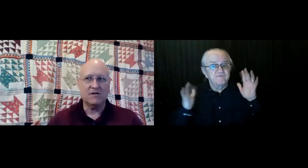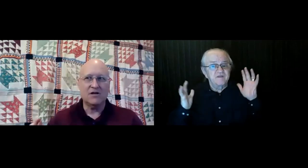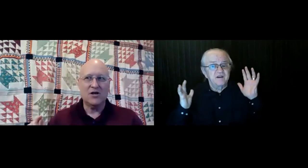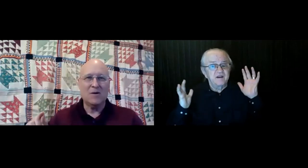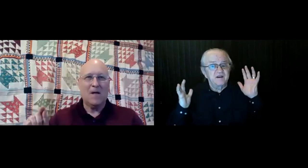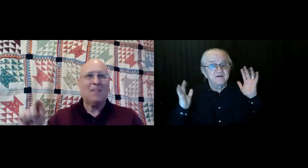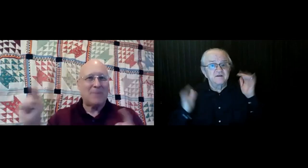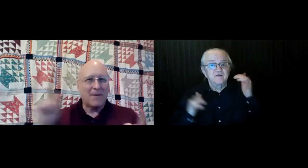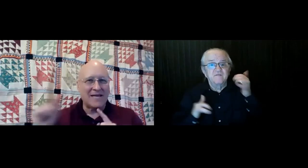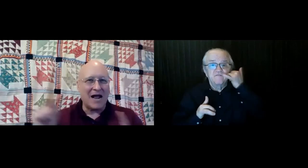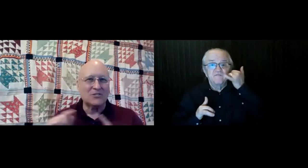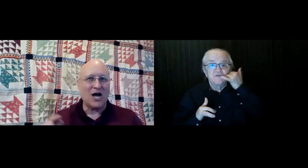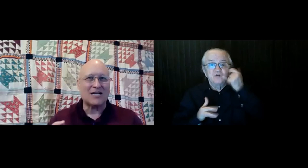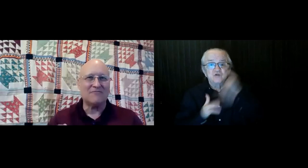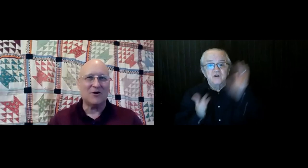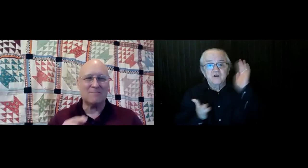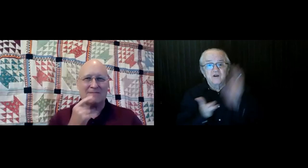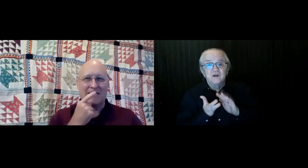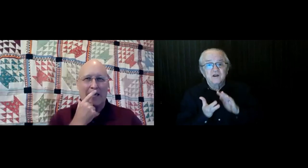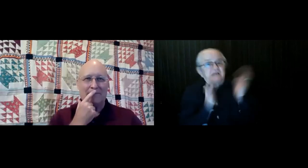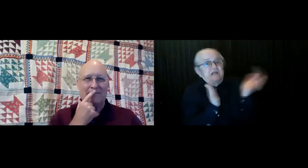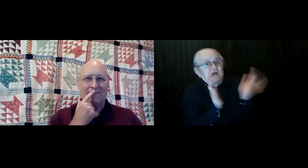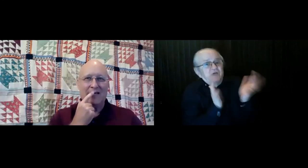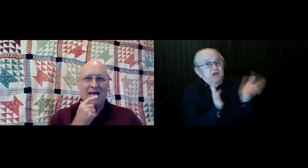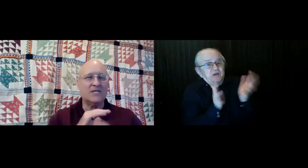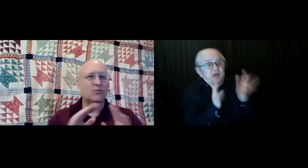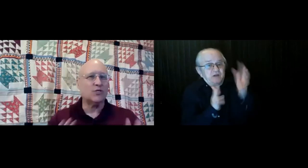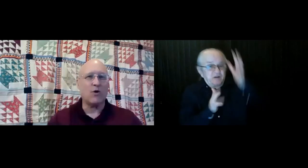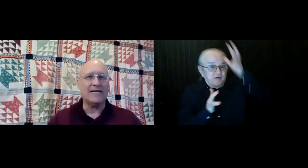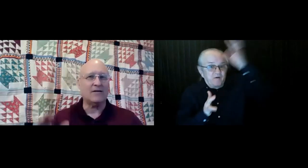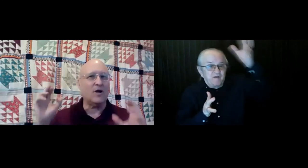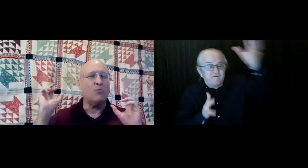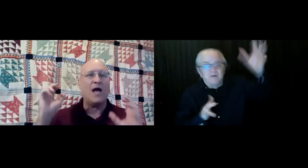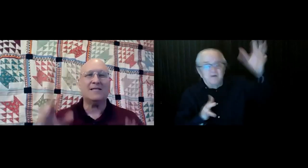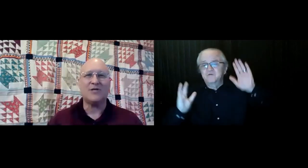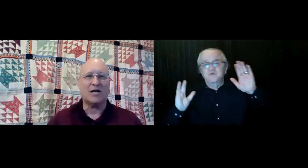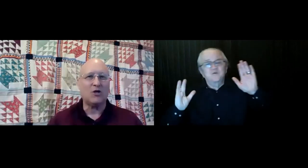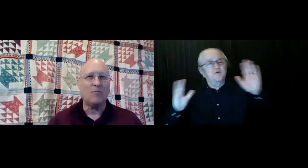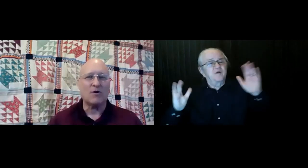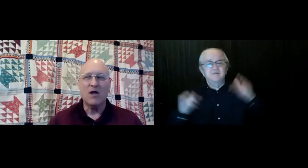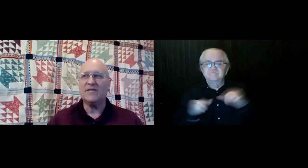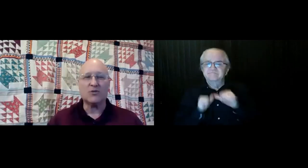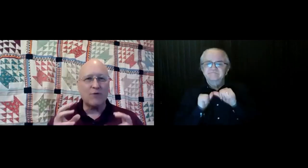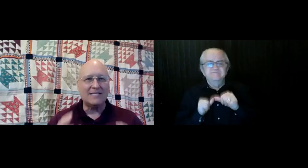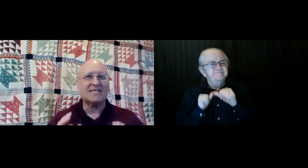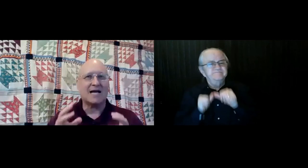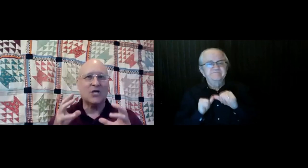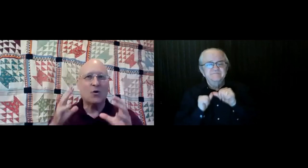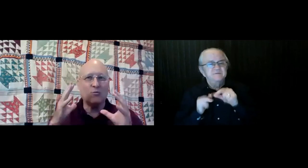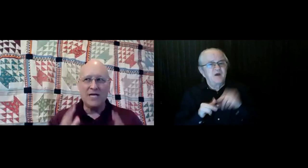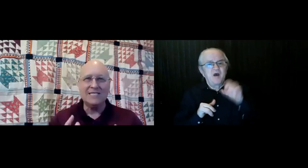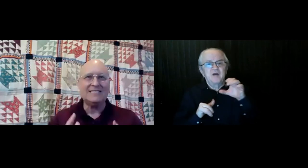telephone, Pepe and I would talk on the phone about the game. And this was great, and it went well into October because the Red